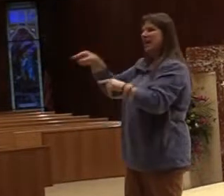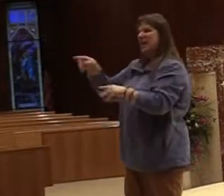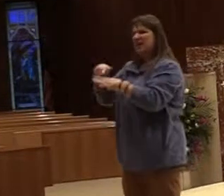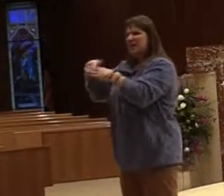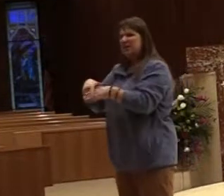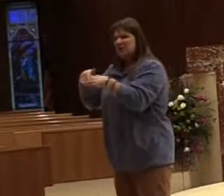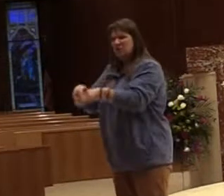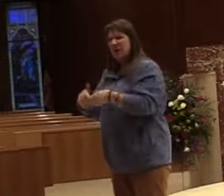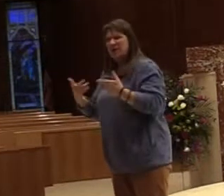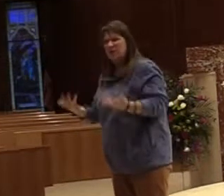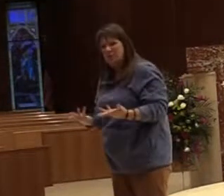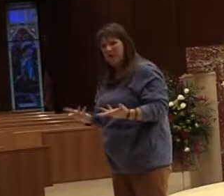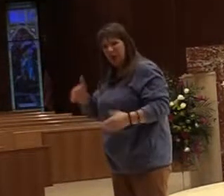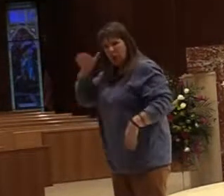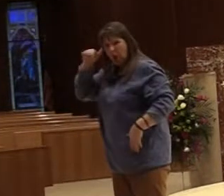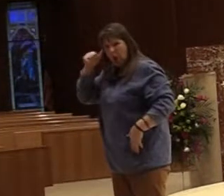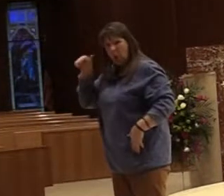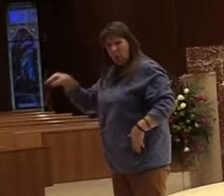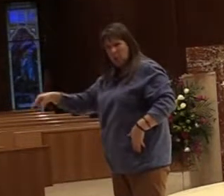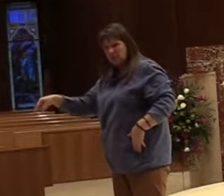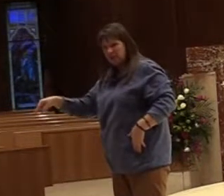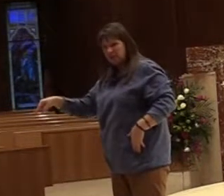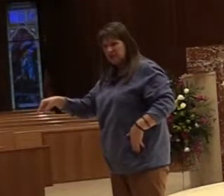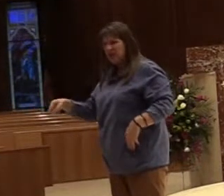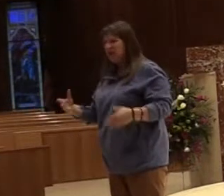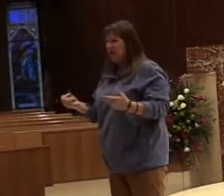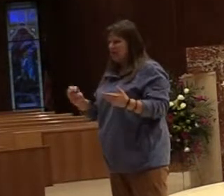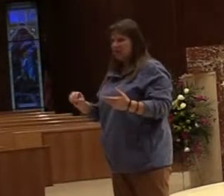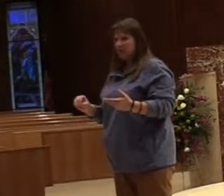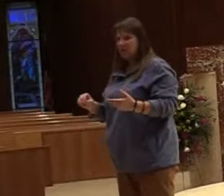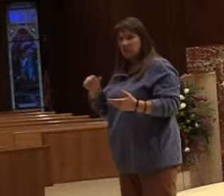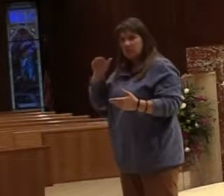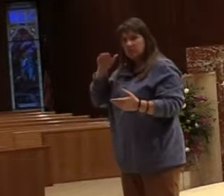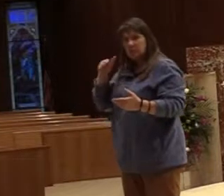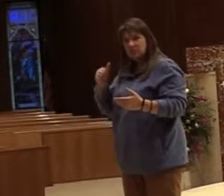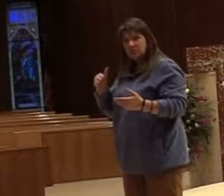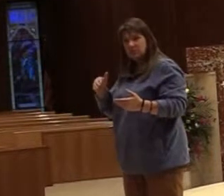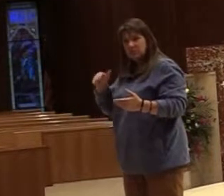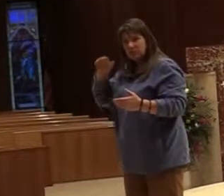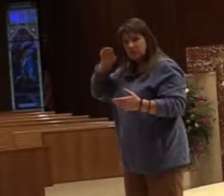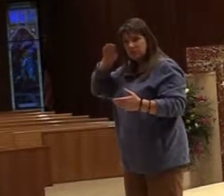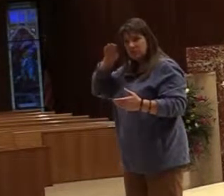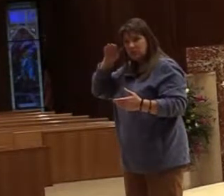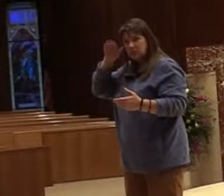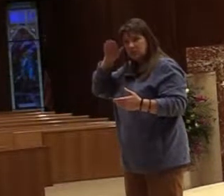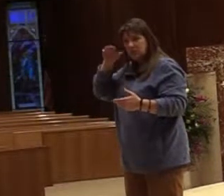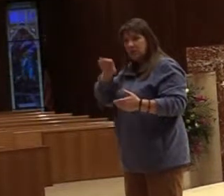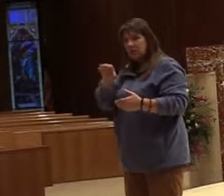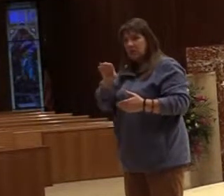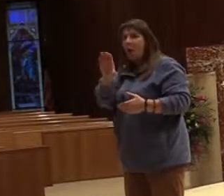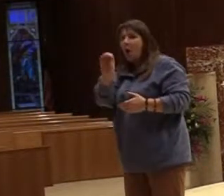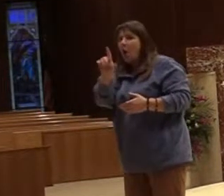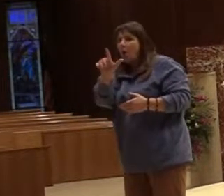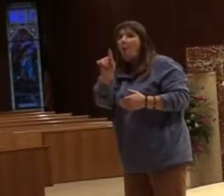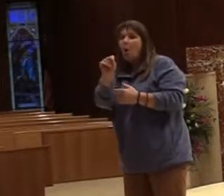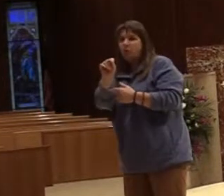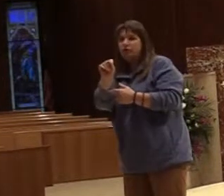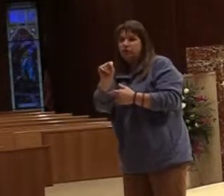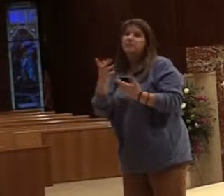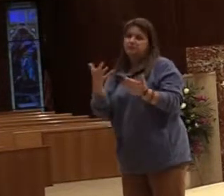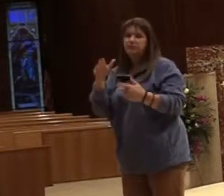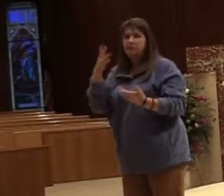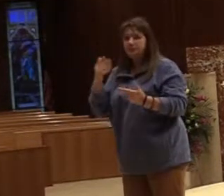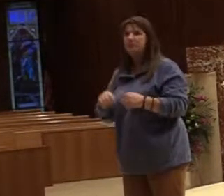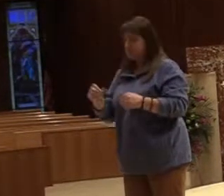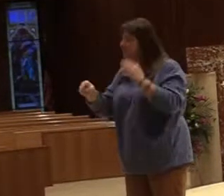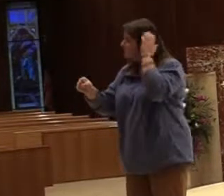Prince of Peace. He's coming not to wage war, as he would on a war horse, but rather to be a Prince of Peace in the city